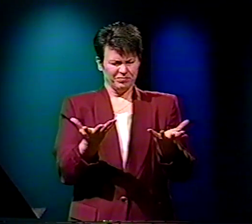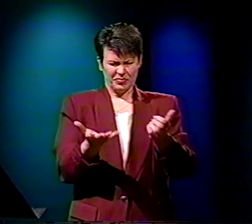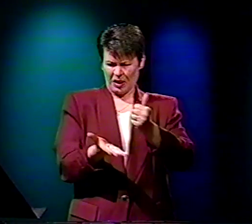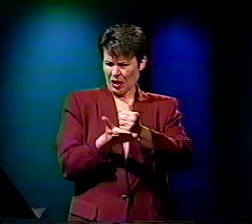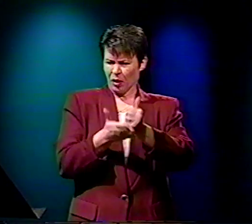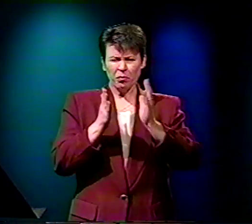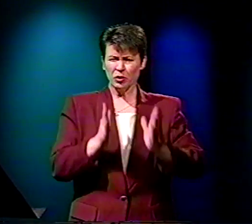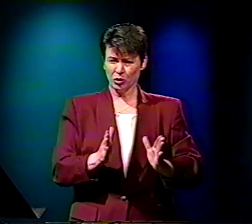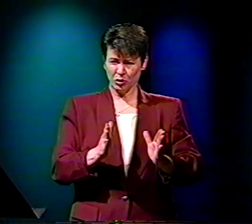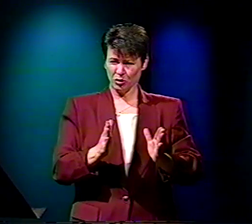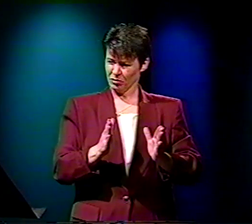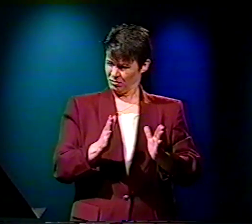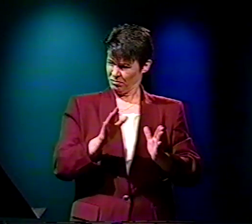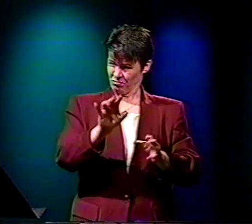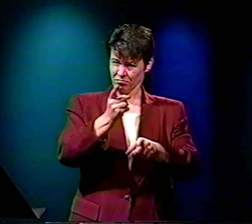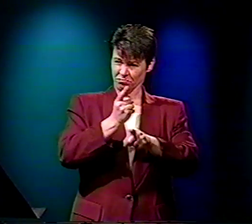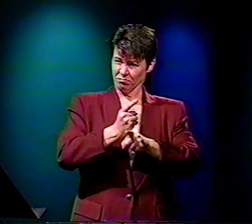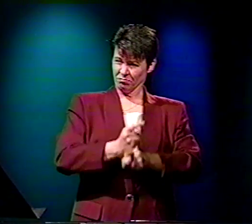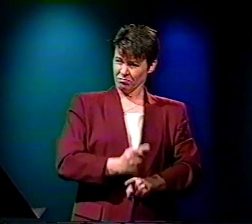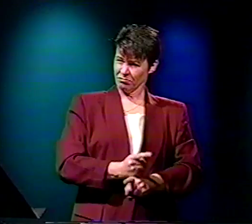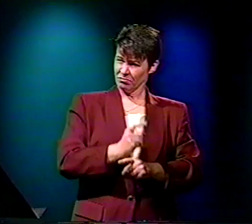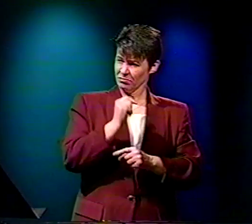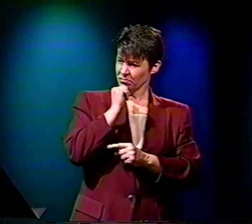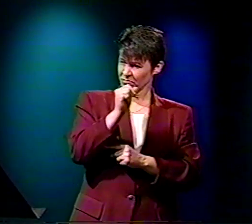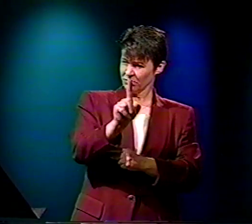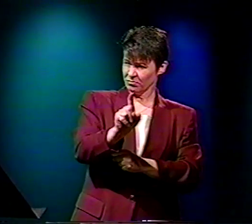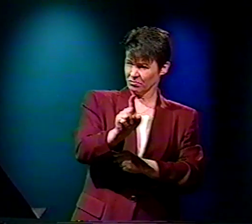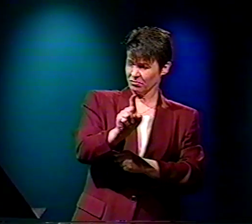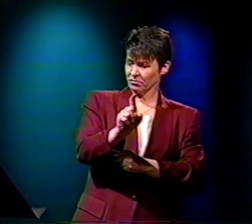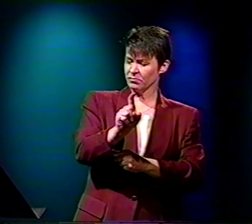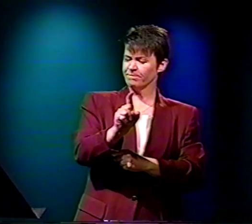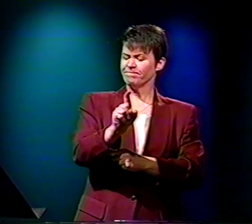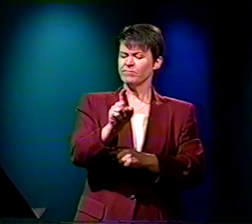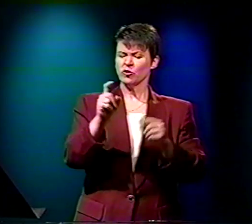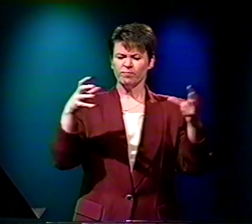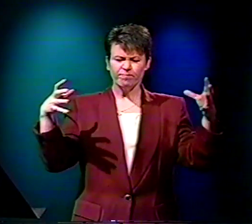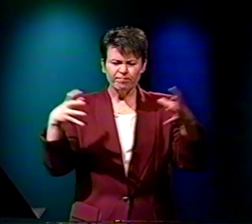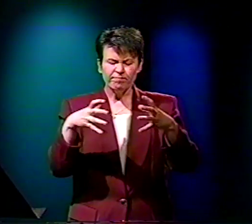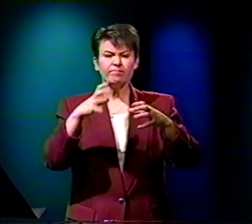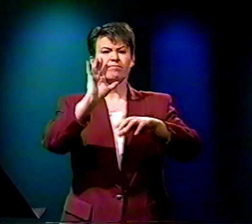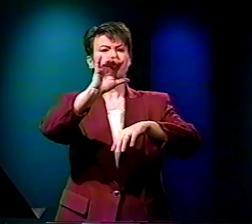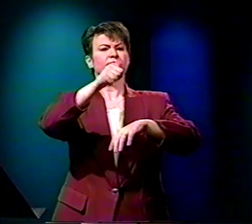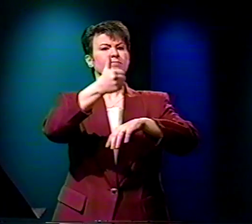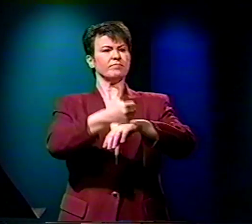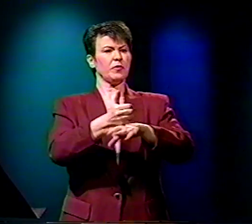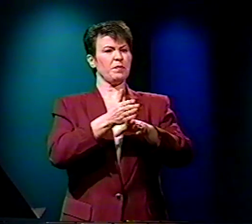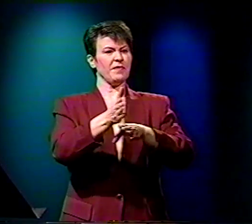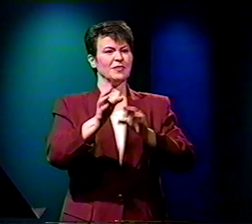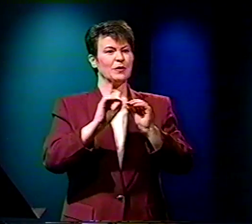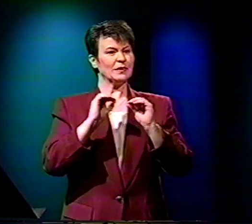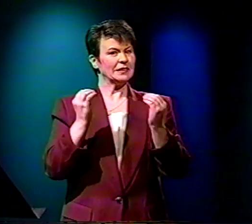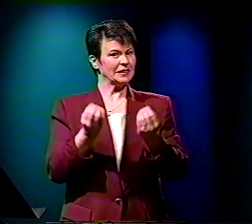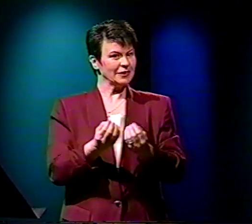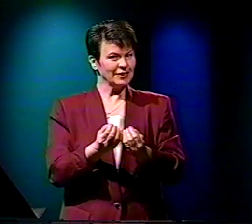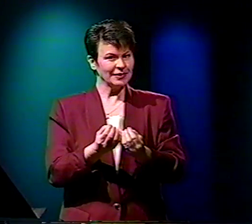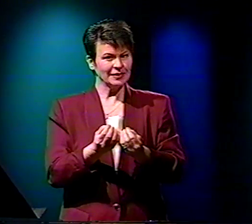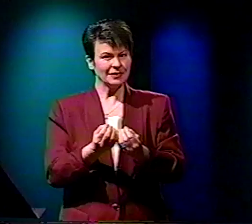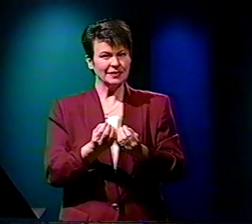decided that this helper model really may not be the most appropriate approach. So they set up